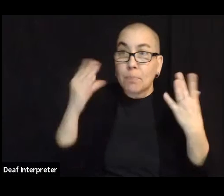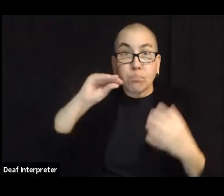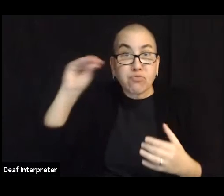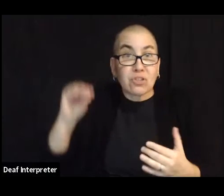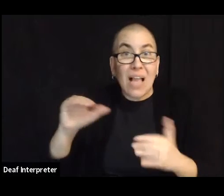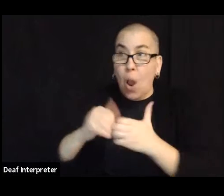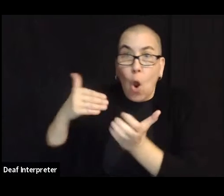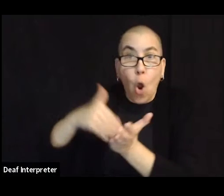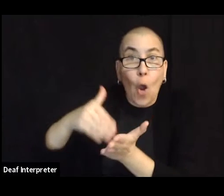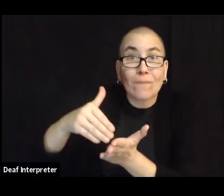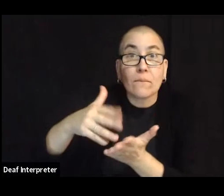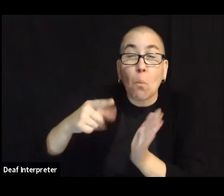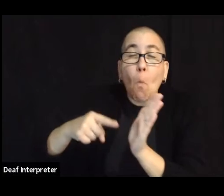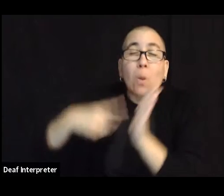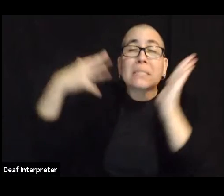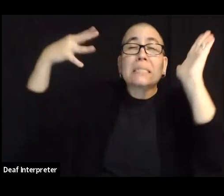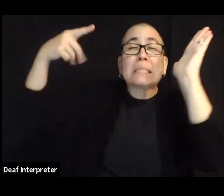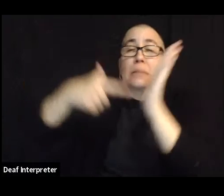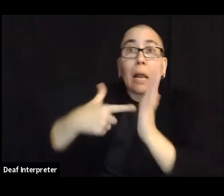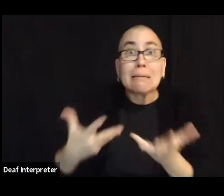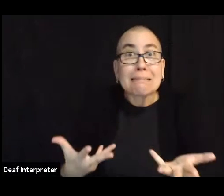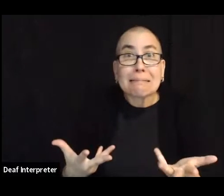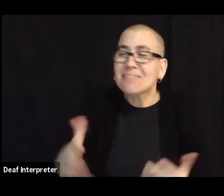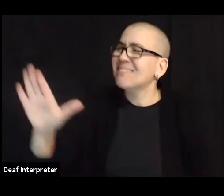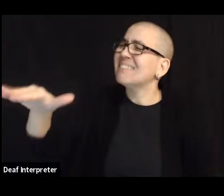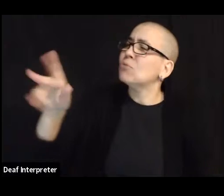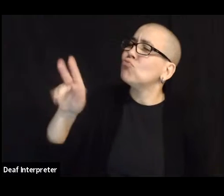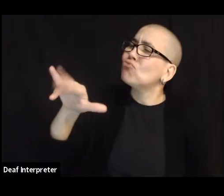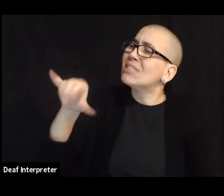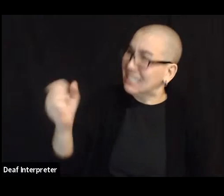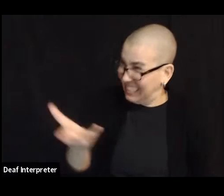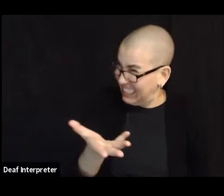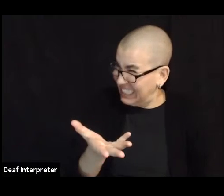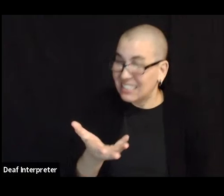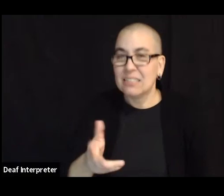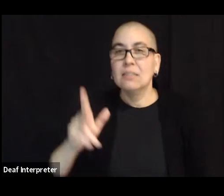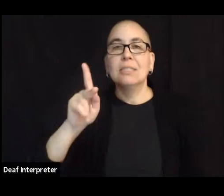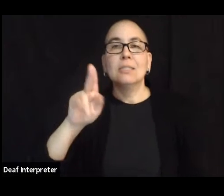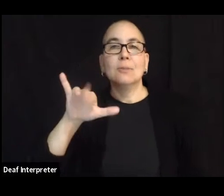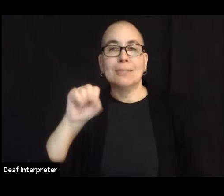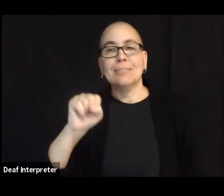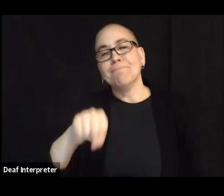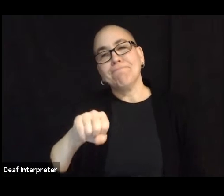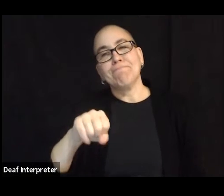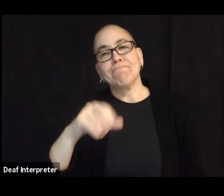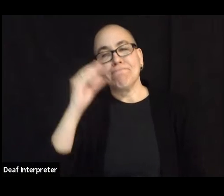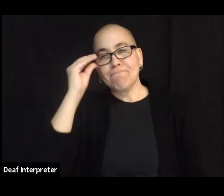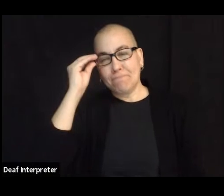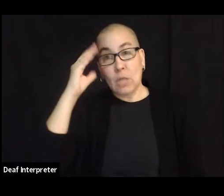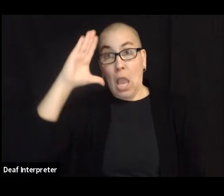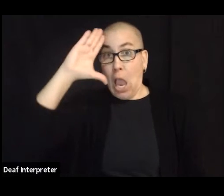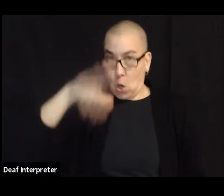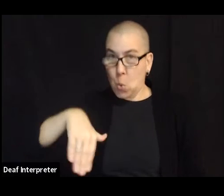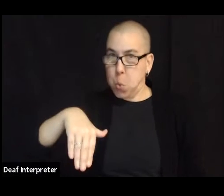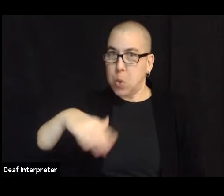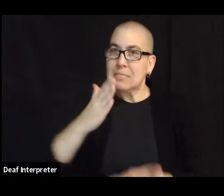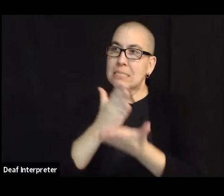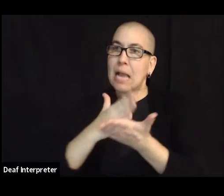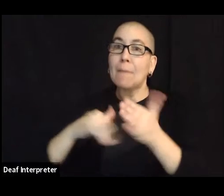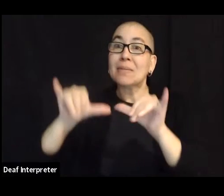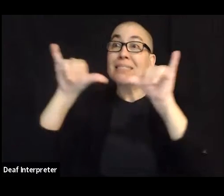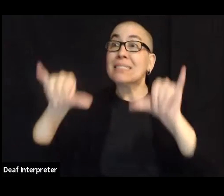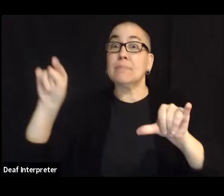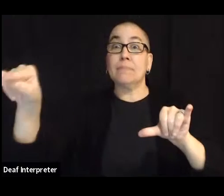Well, I was just going to say we are aware of several systems that have made some decisions kind of on their